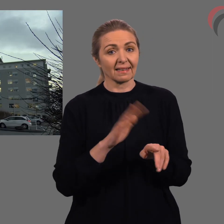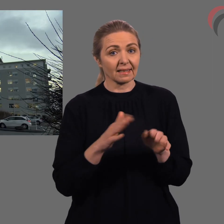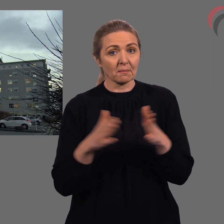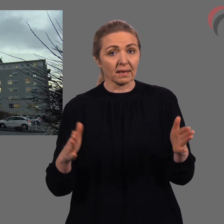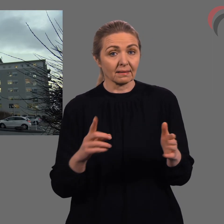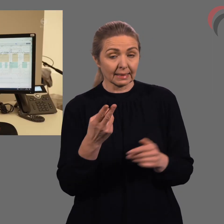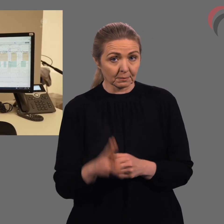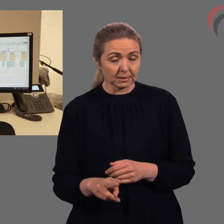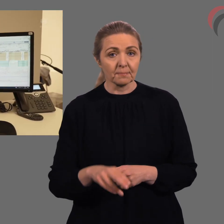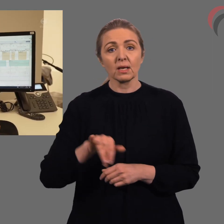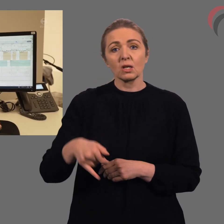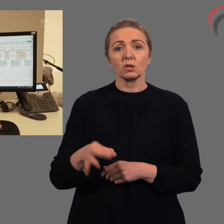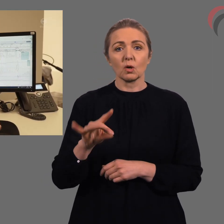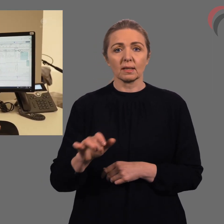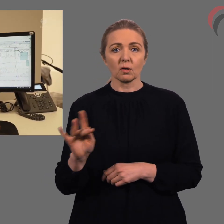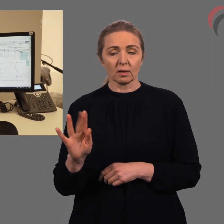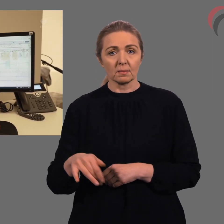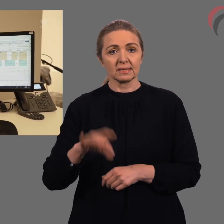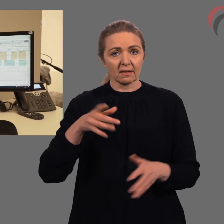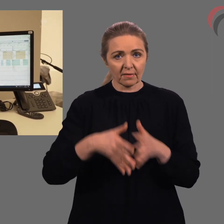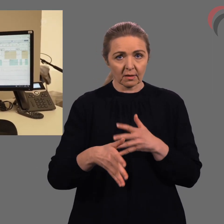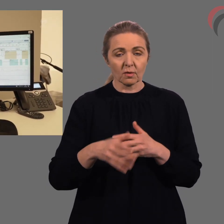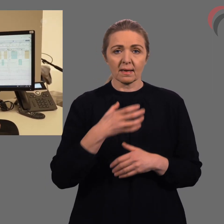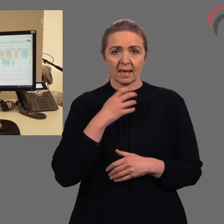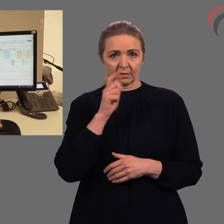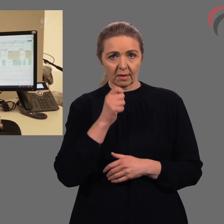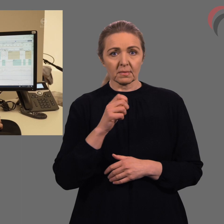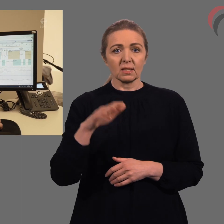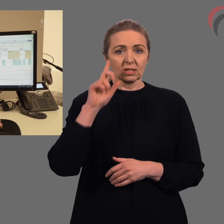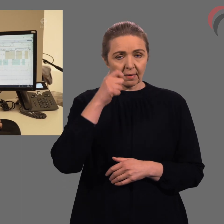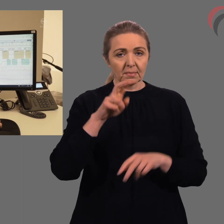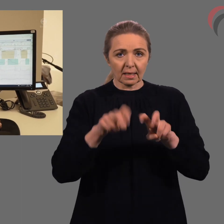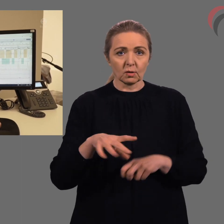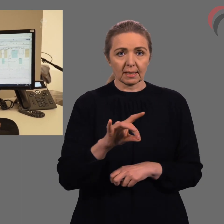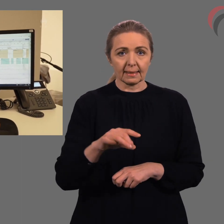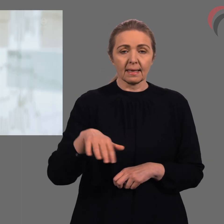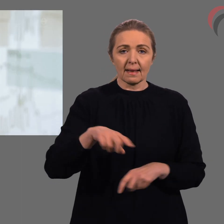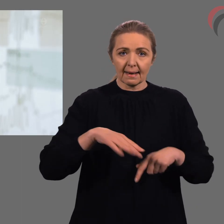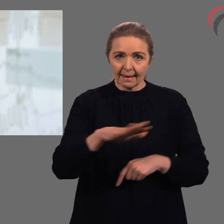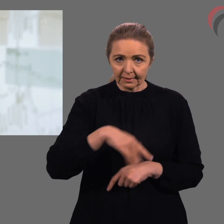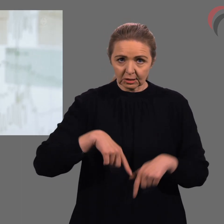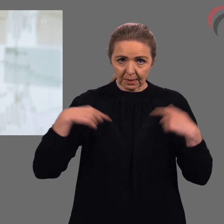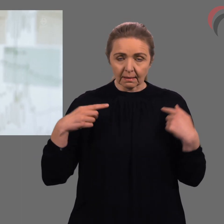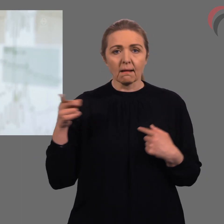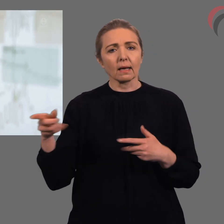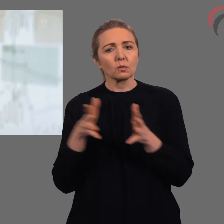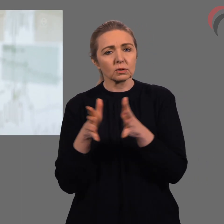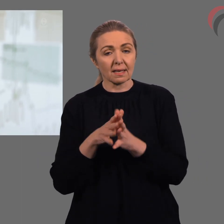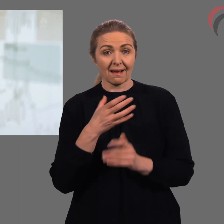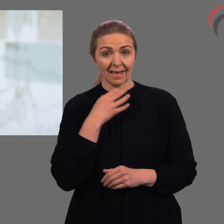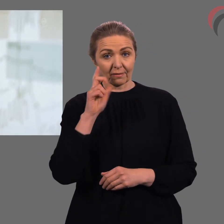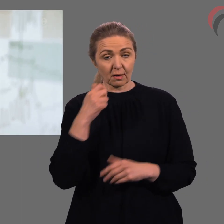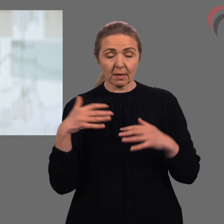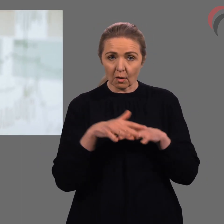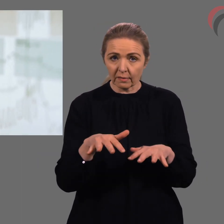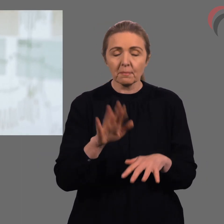sé nefnt. Jordan Cunningham, sérfræðingur í meðferði kæfisvefni hjá svefnrannsóknardeild Landspítalans, segir að afleiðingar kæfisvefns